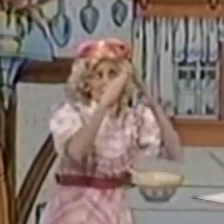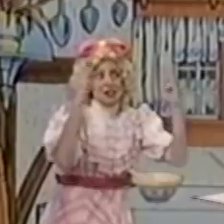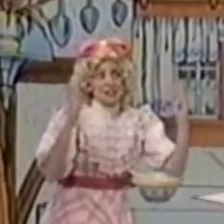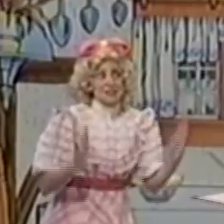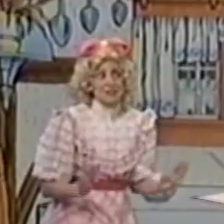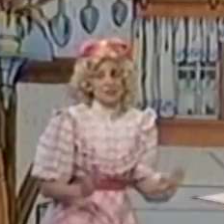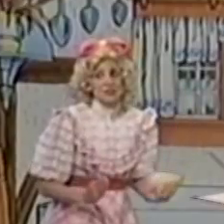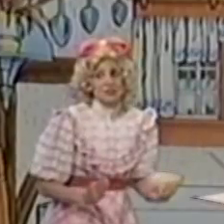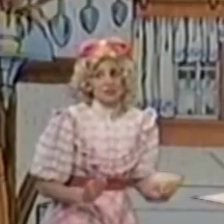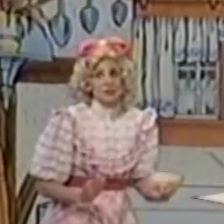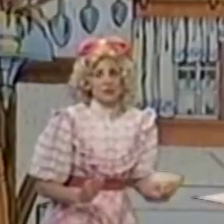this house, she said.